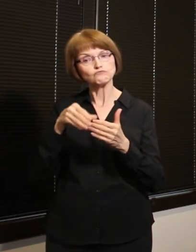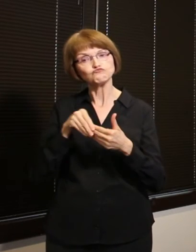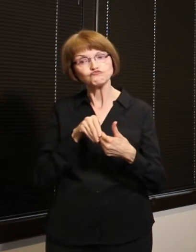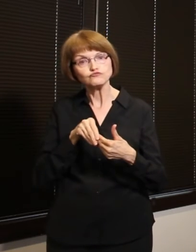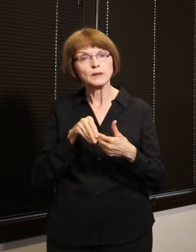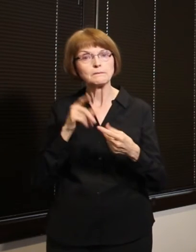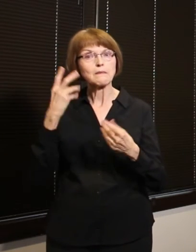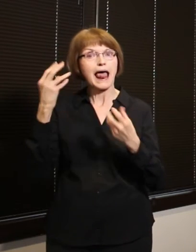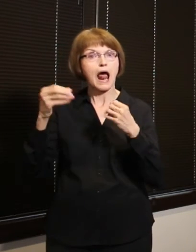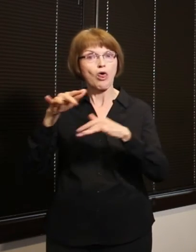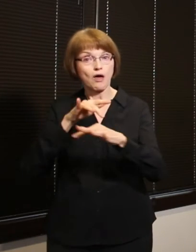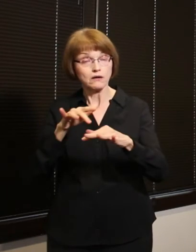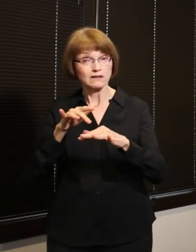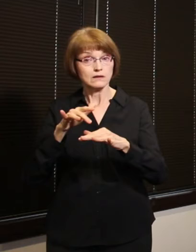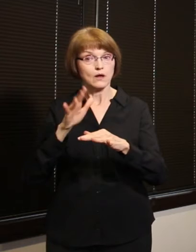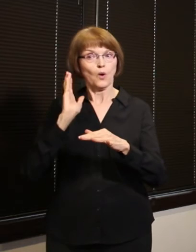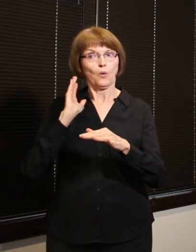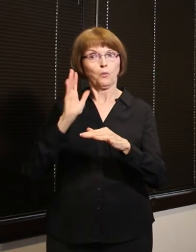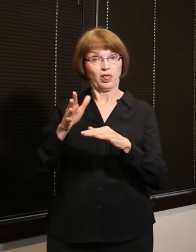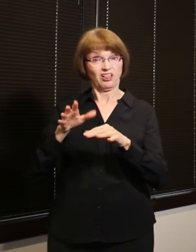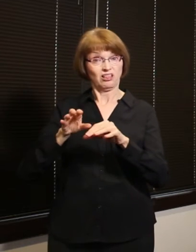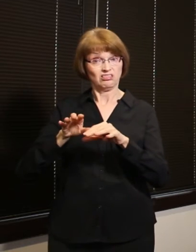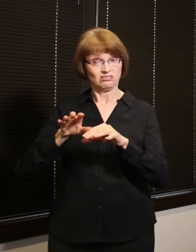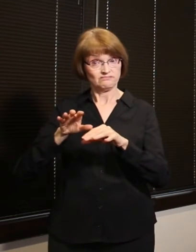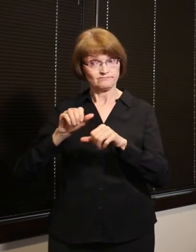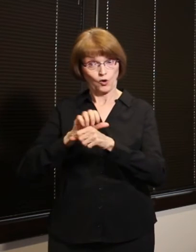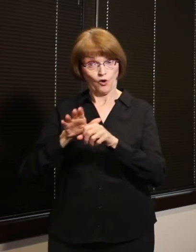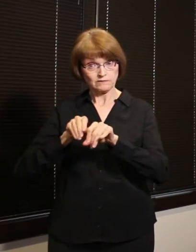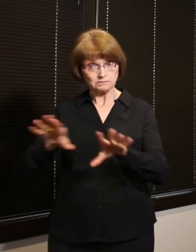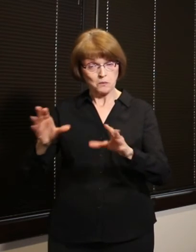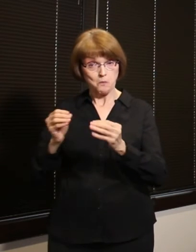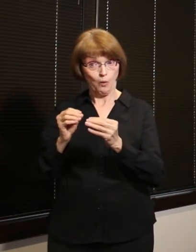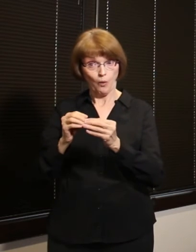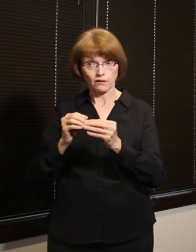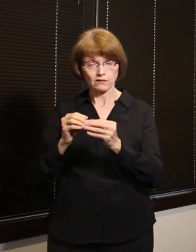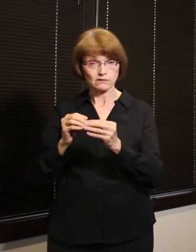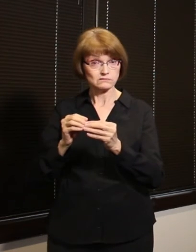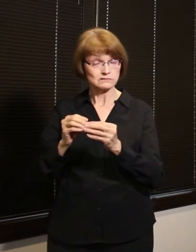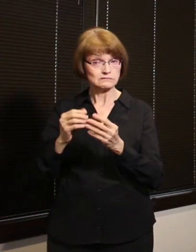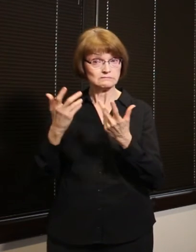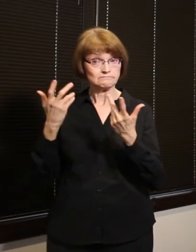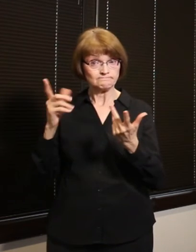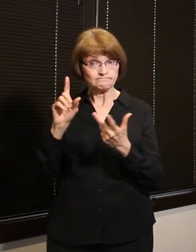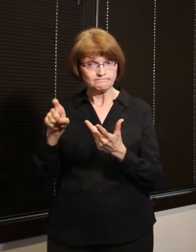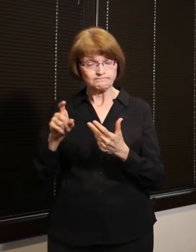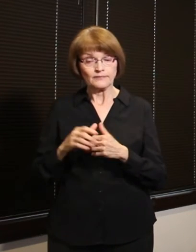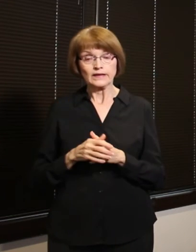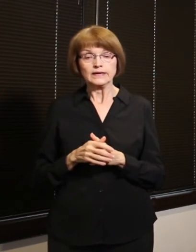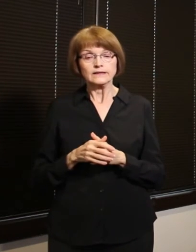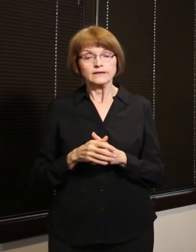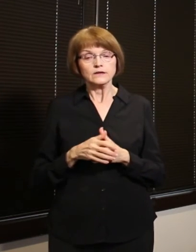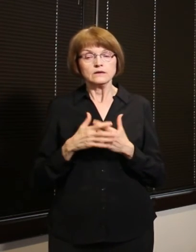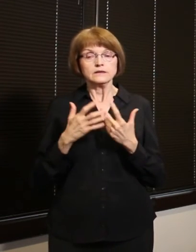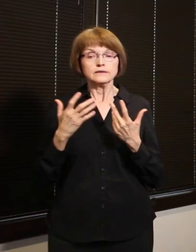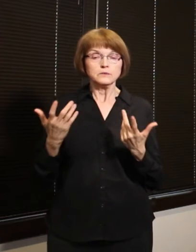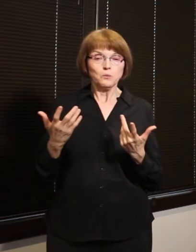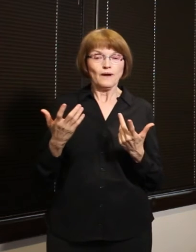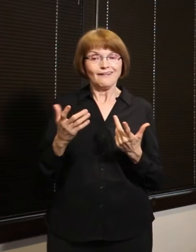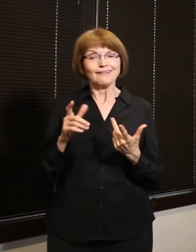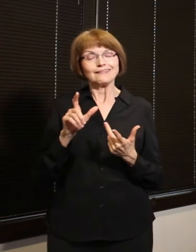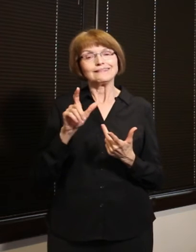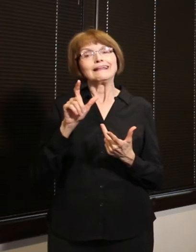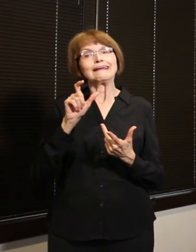of the virus? Well, anytime you do something that increases the probability